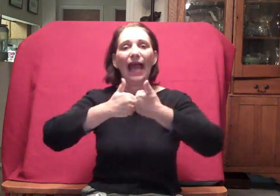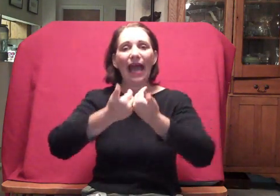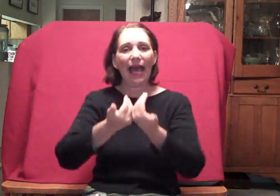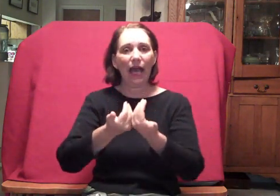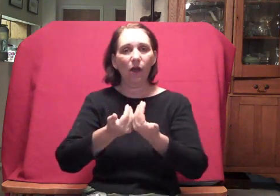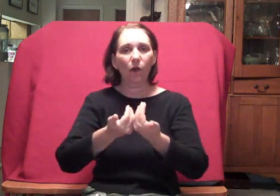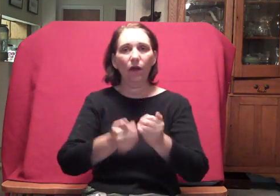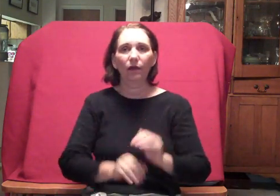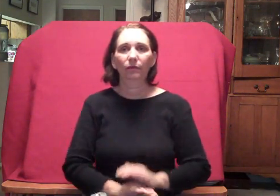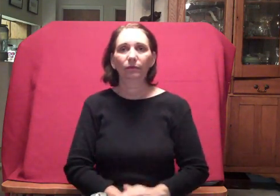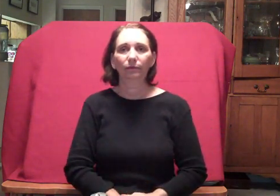How?